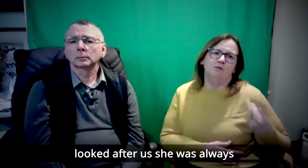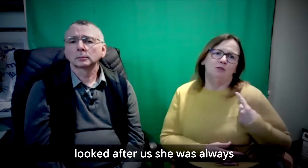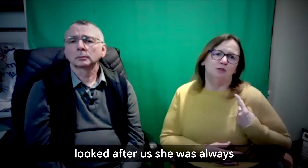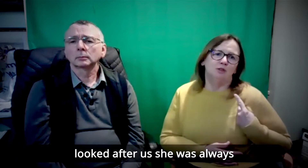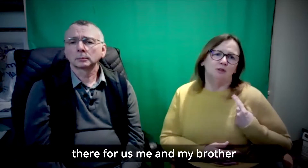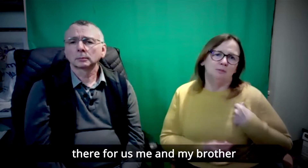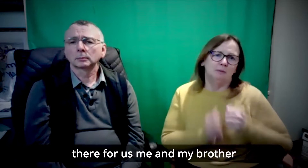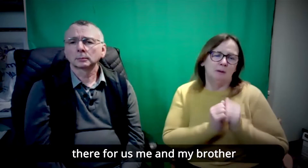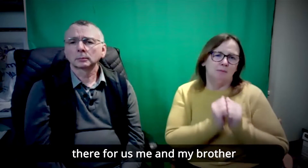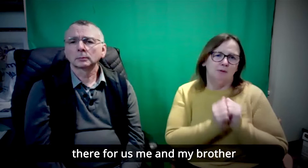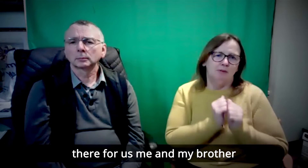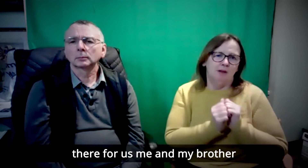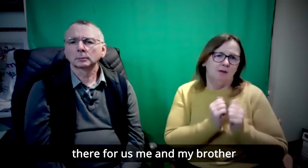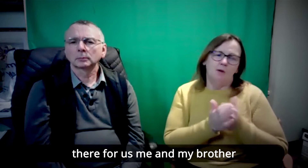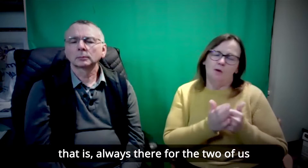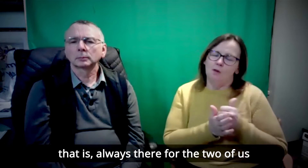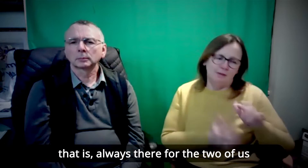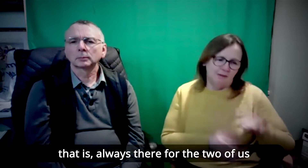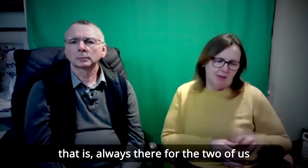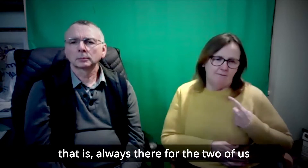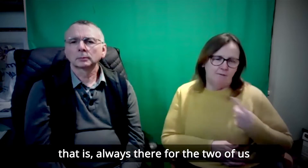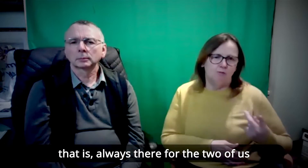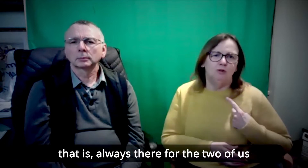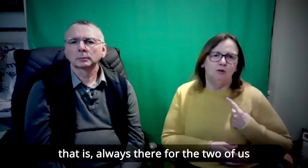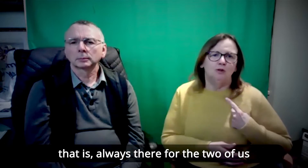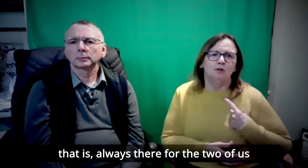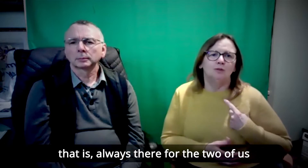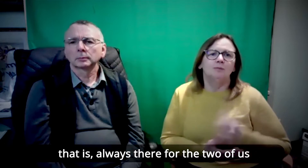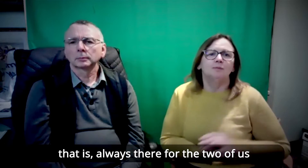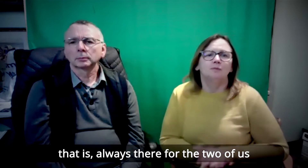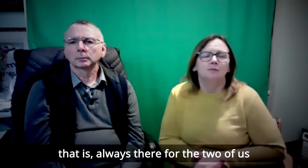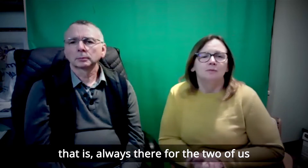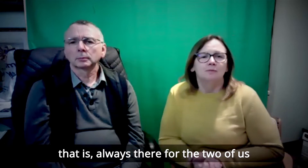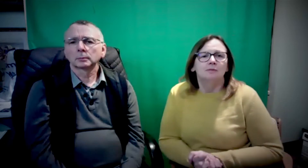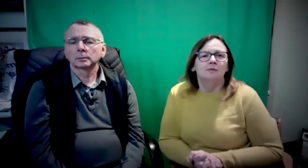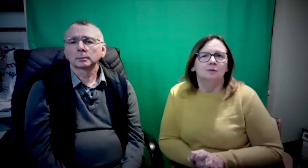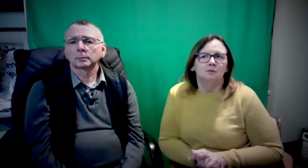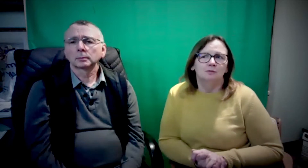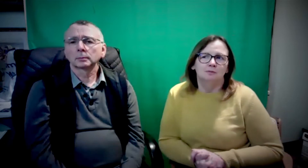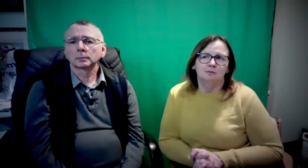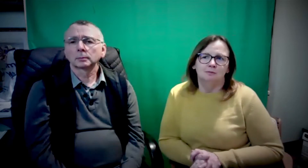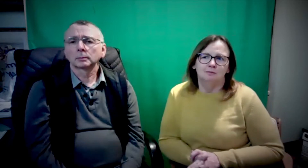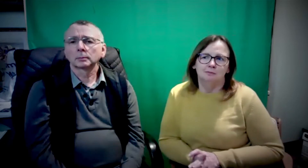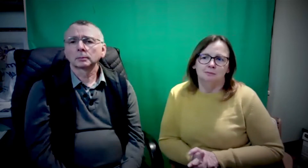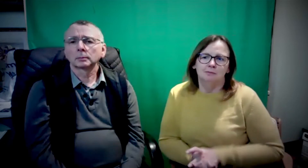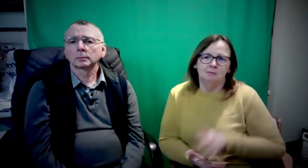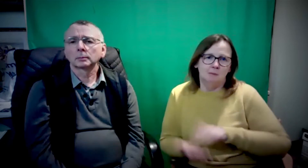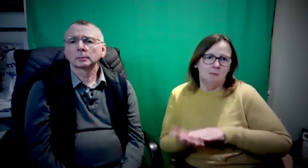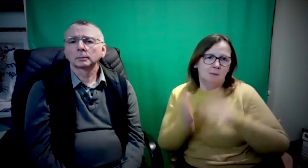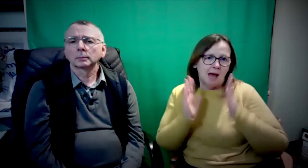was always there for us, me and my brother, that is, always there for the two of us.